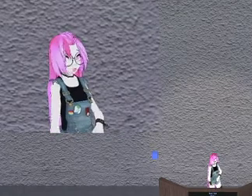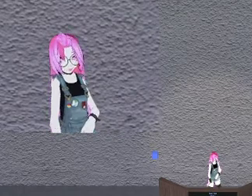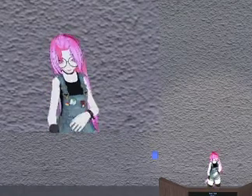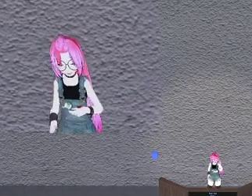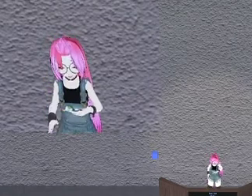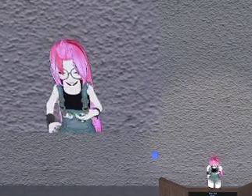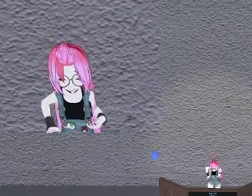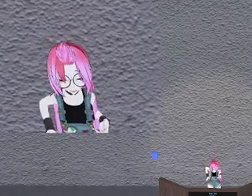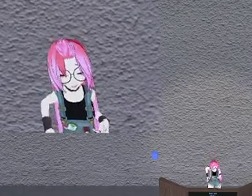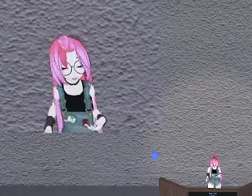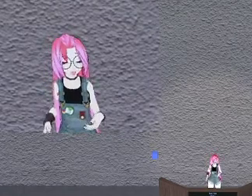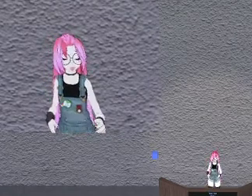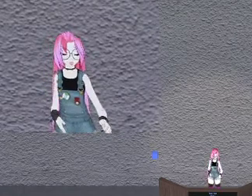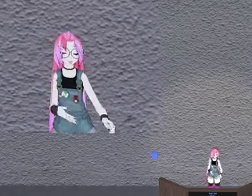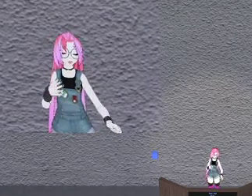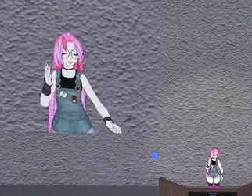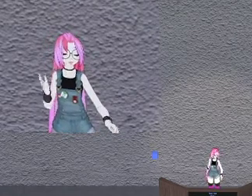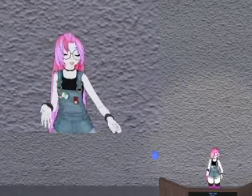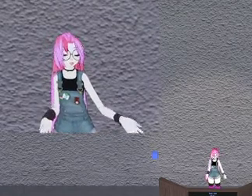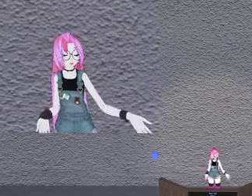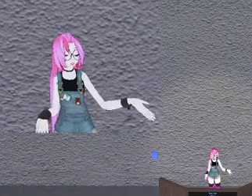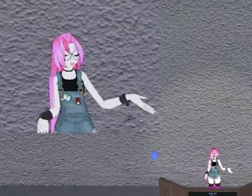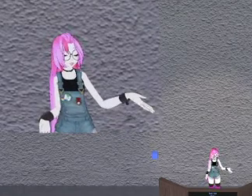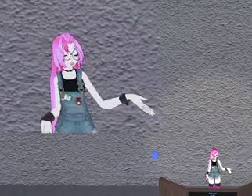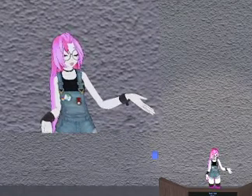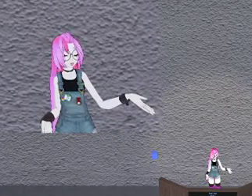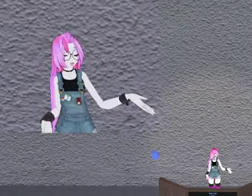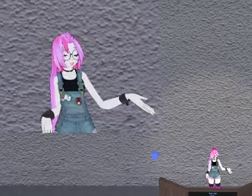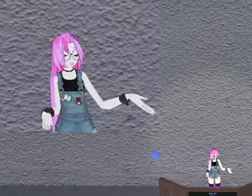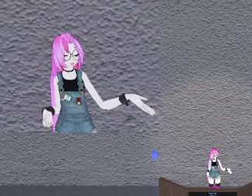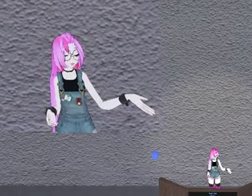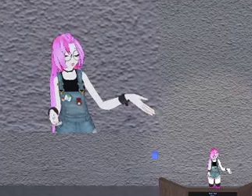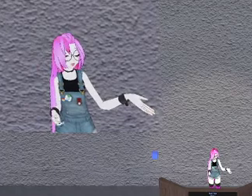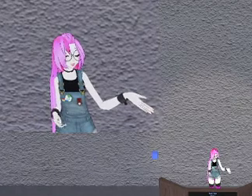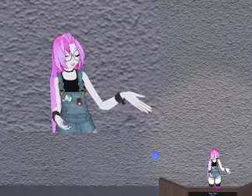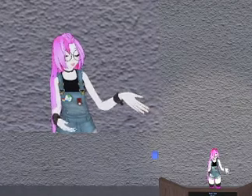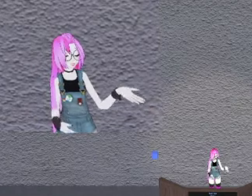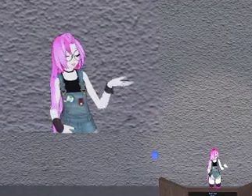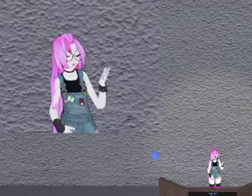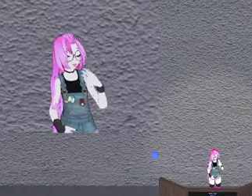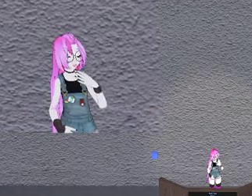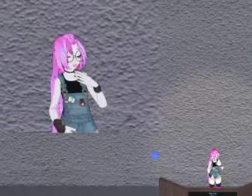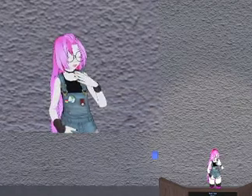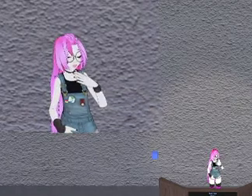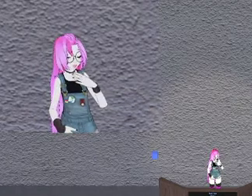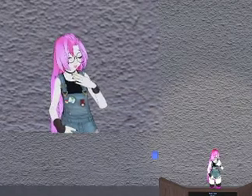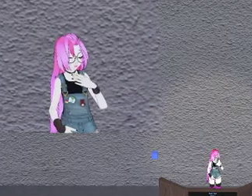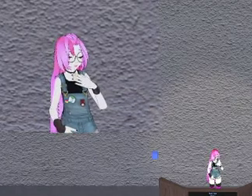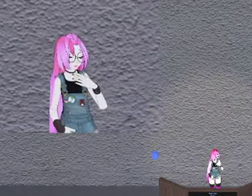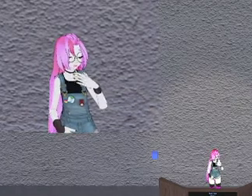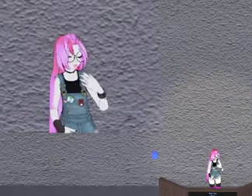Kind of a word. Okay. I don't even know what that means in English. Like, can you explain that to